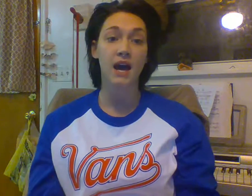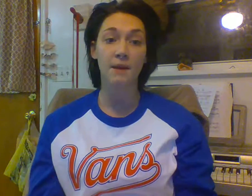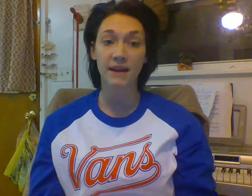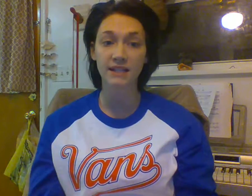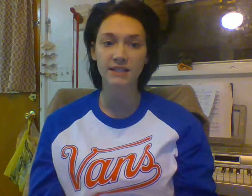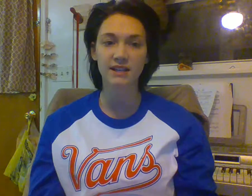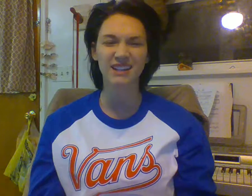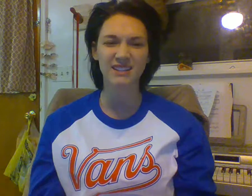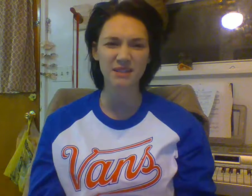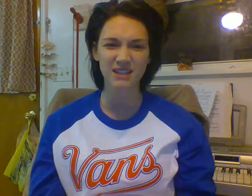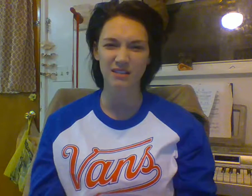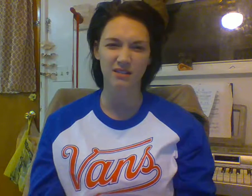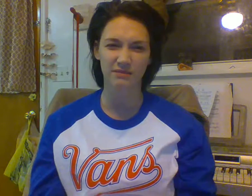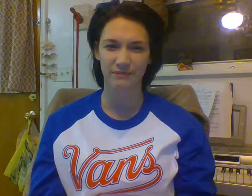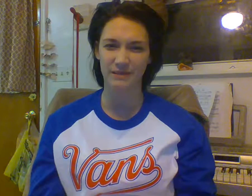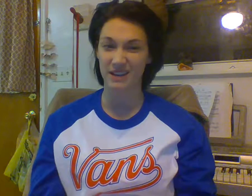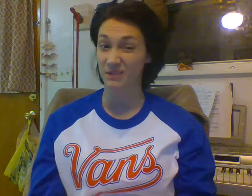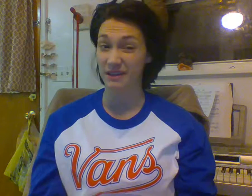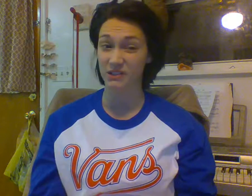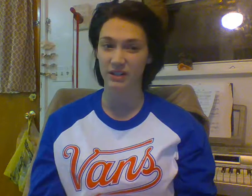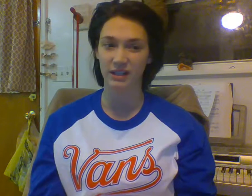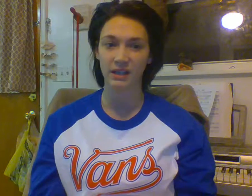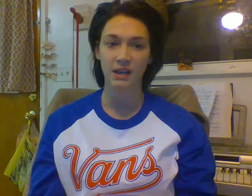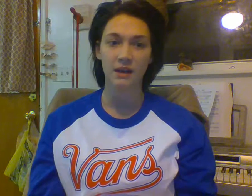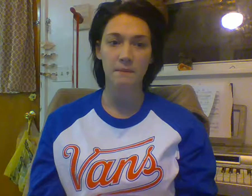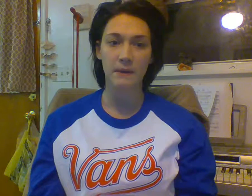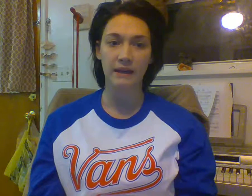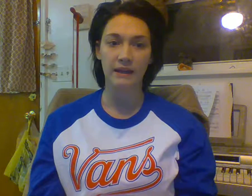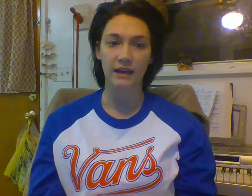My list, some of these aren't maybe elementary, but